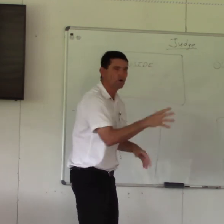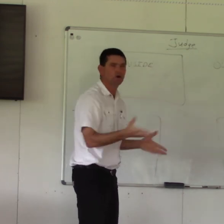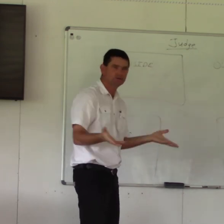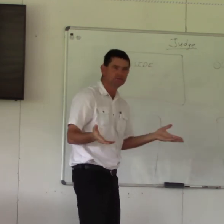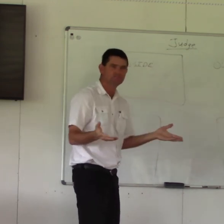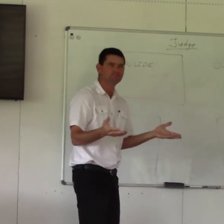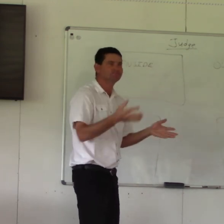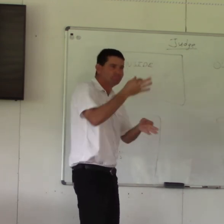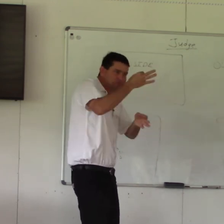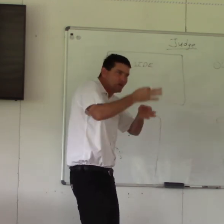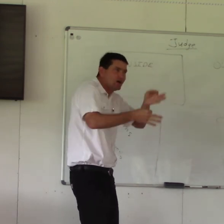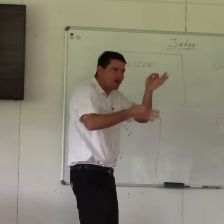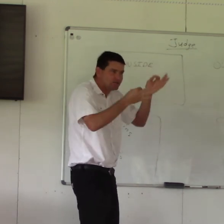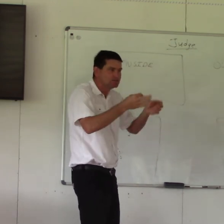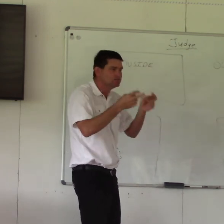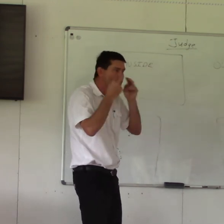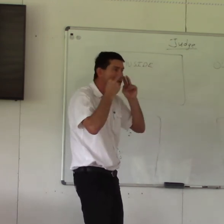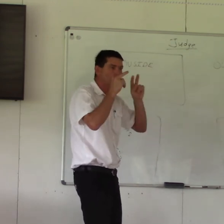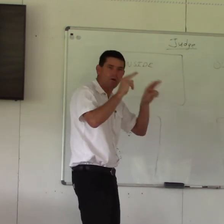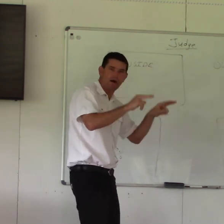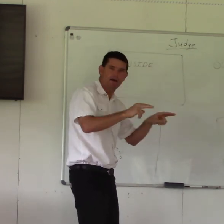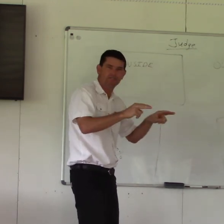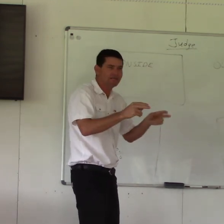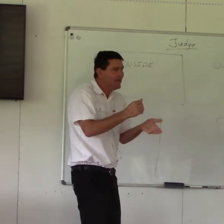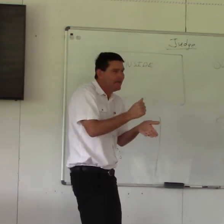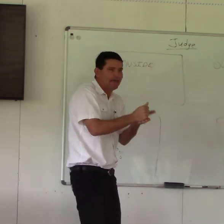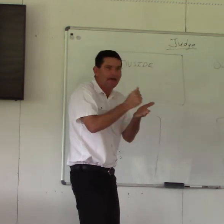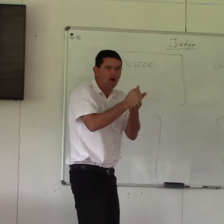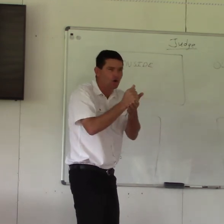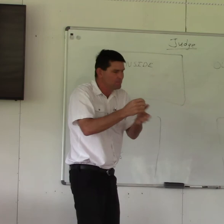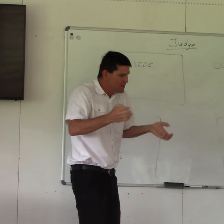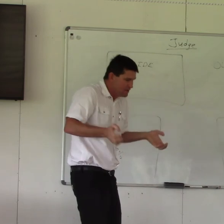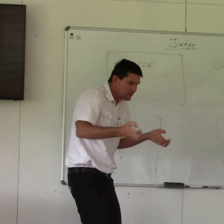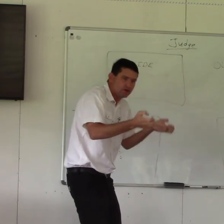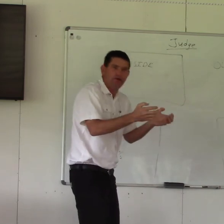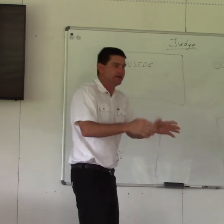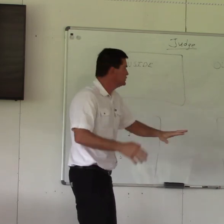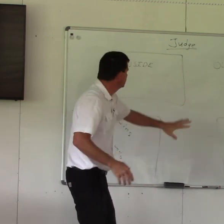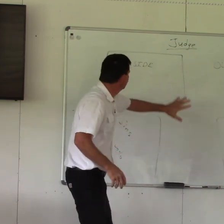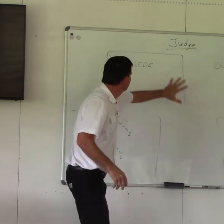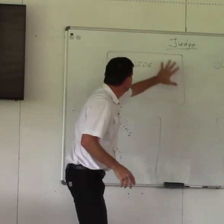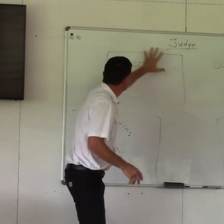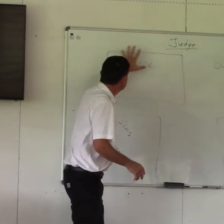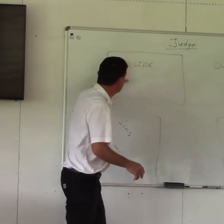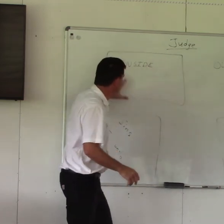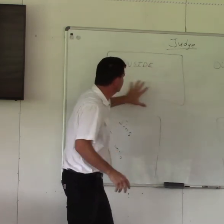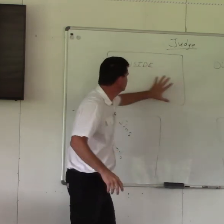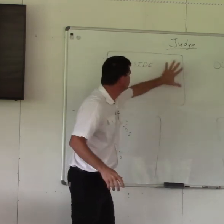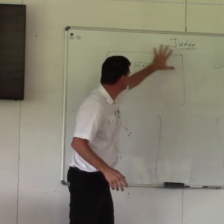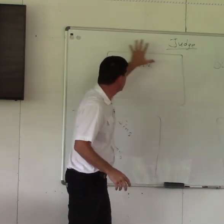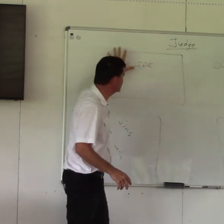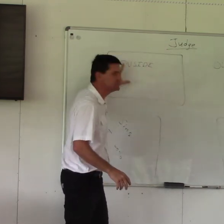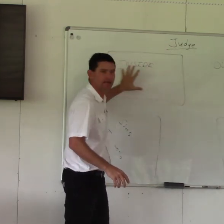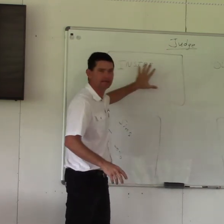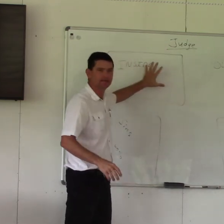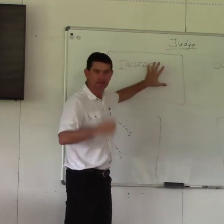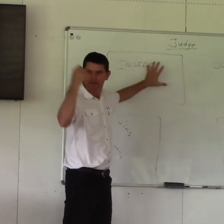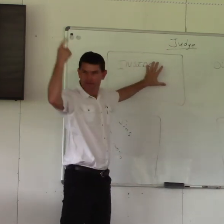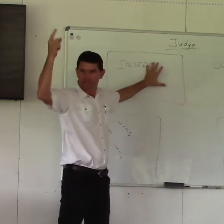Warn, judge, watch, help, encourage, inside. Inside. You